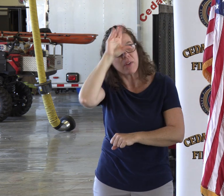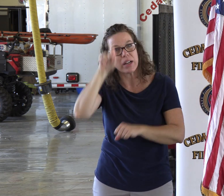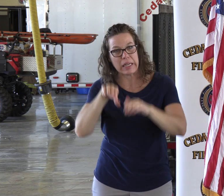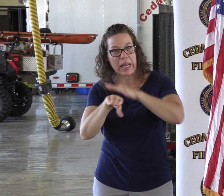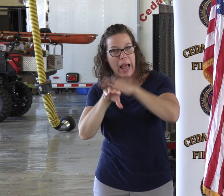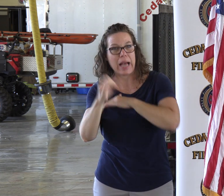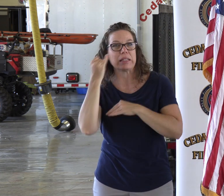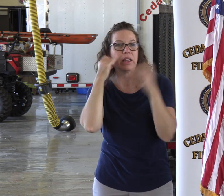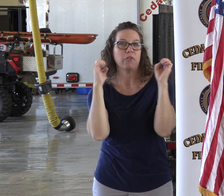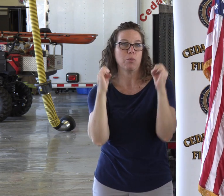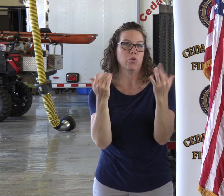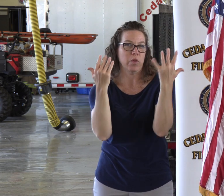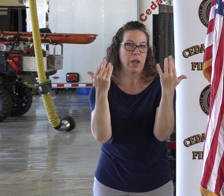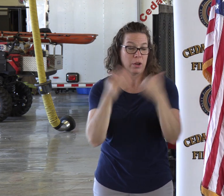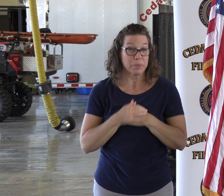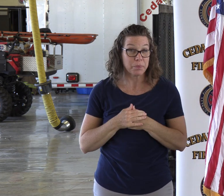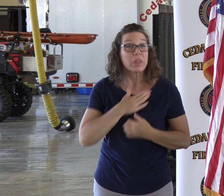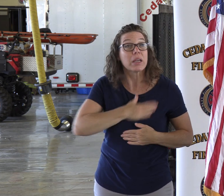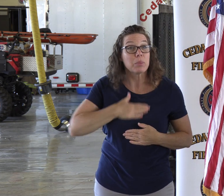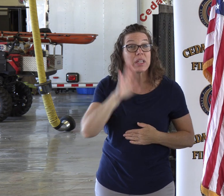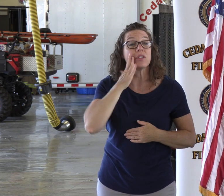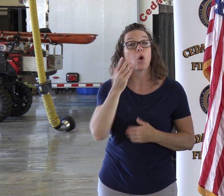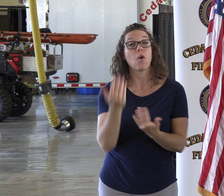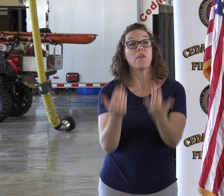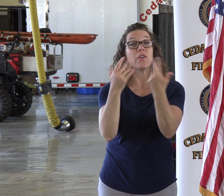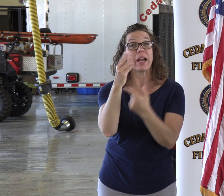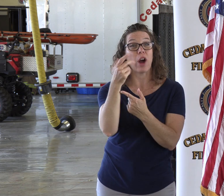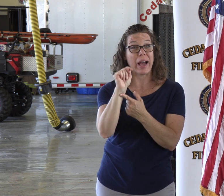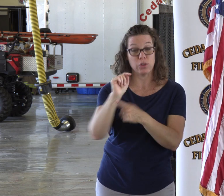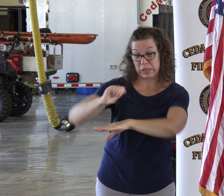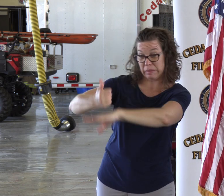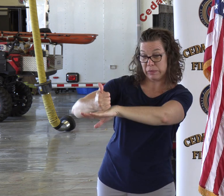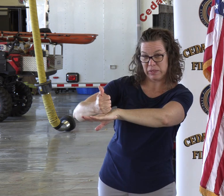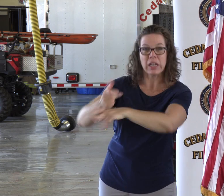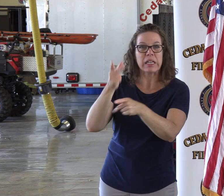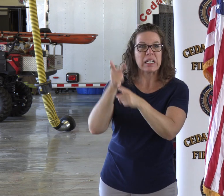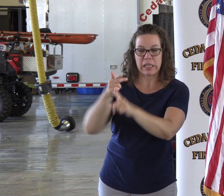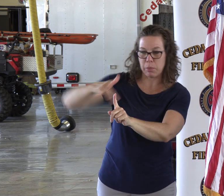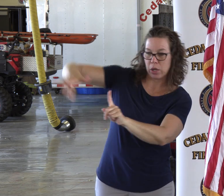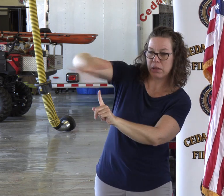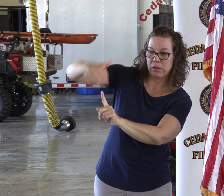them as needed. So please keep those fire hydrants in mind.